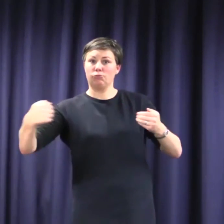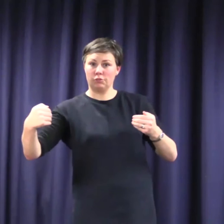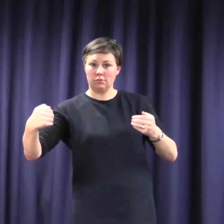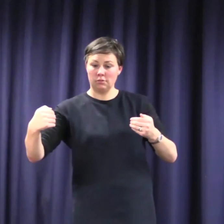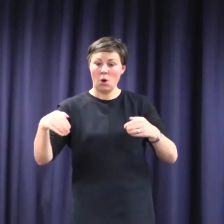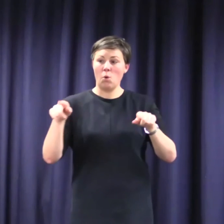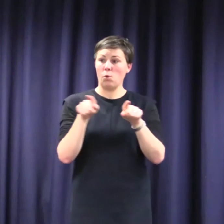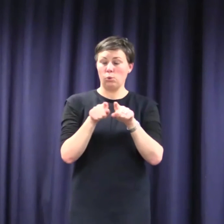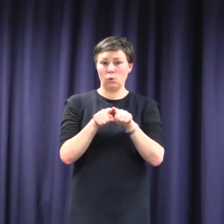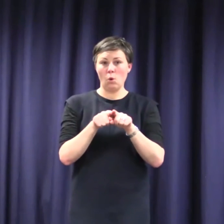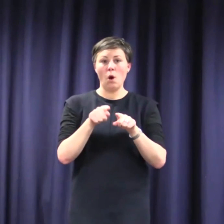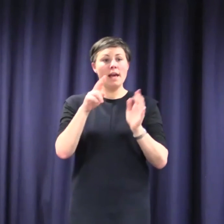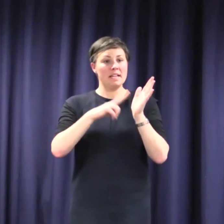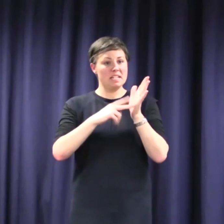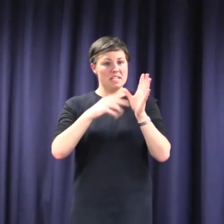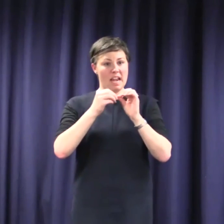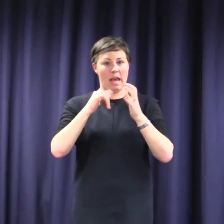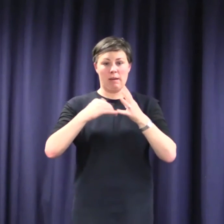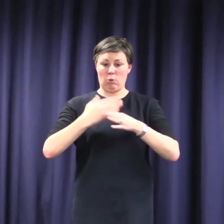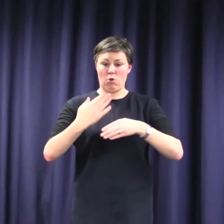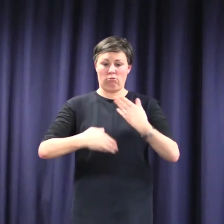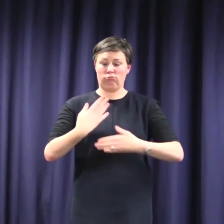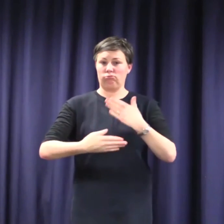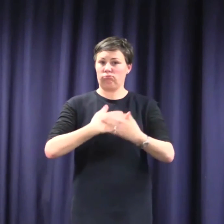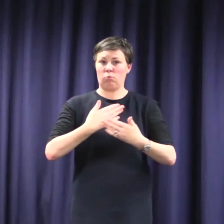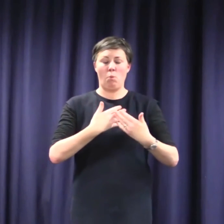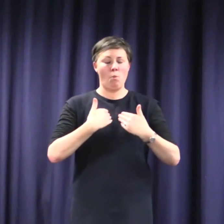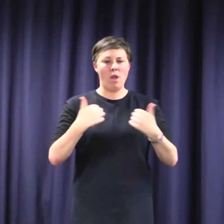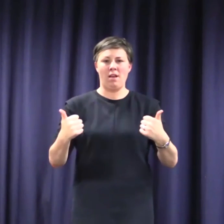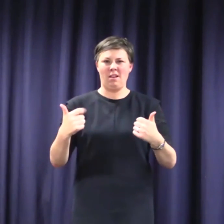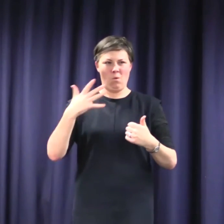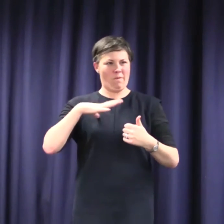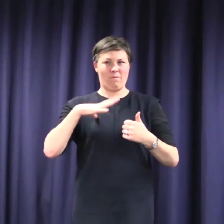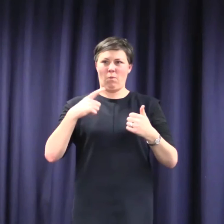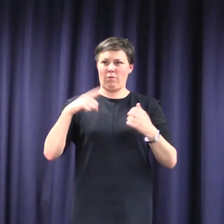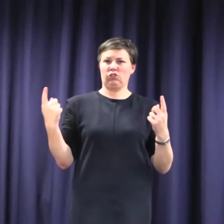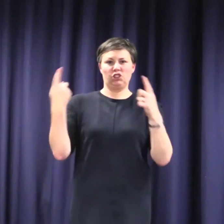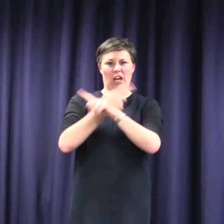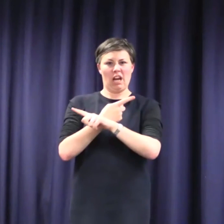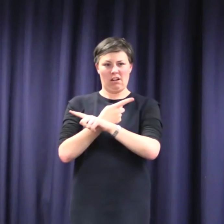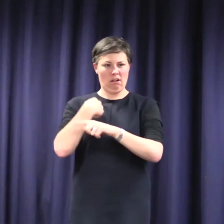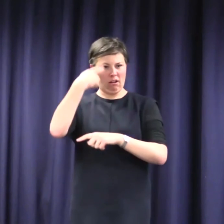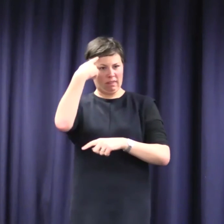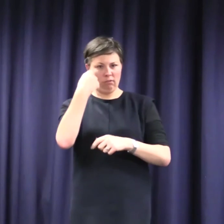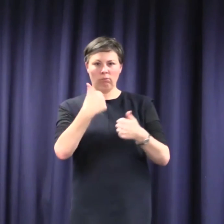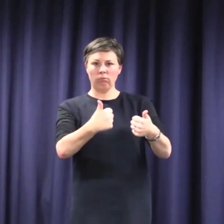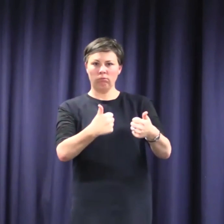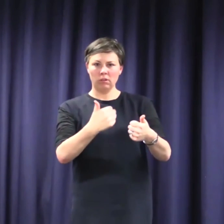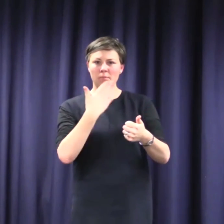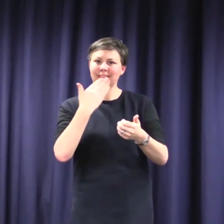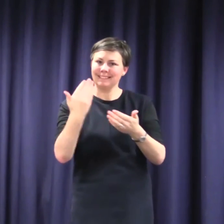NABS is working very well. It's been an excellent system. Why change something if it's not broken? Let's keep